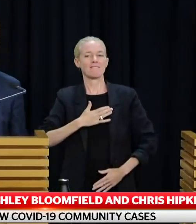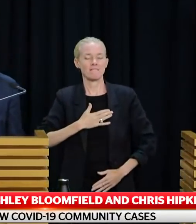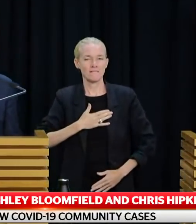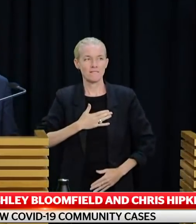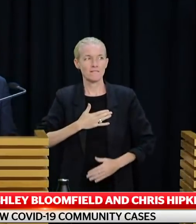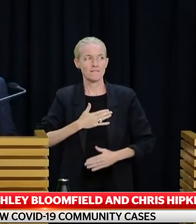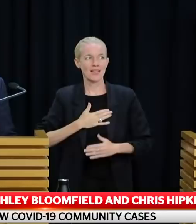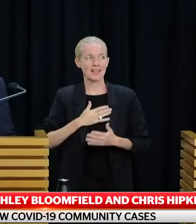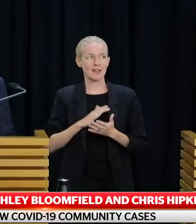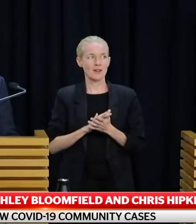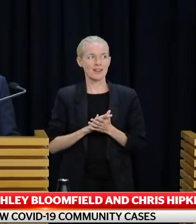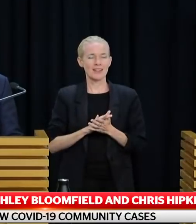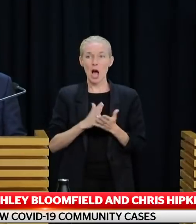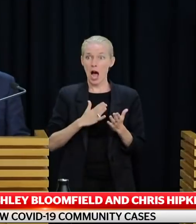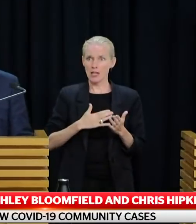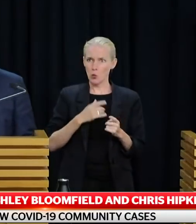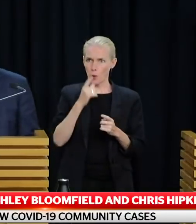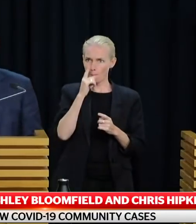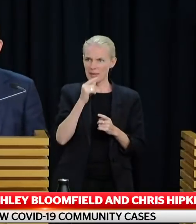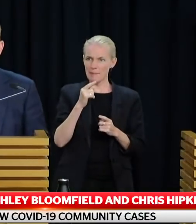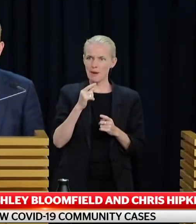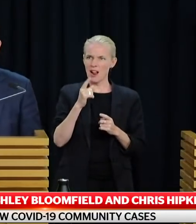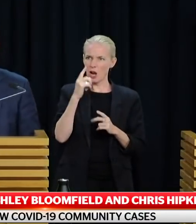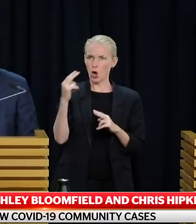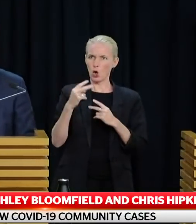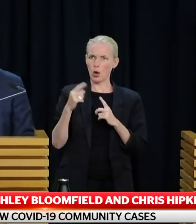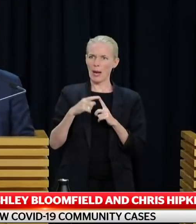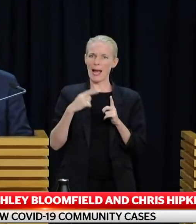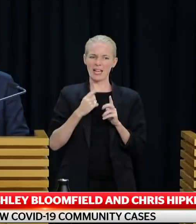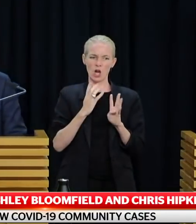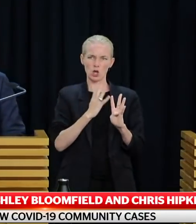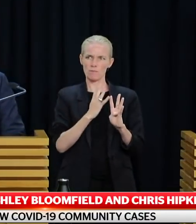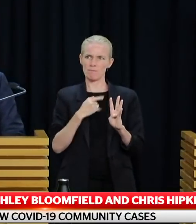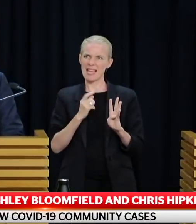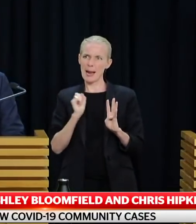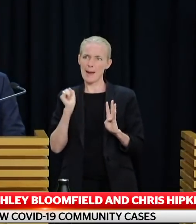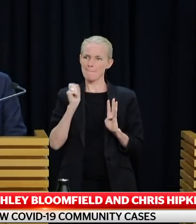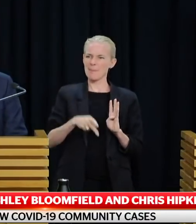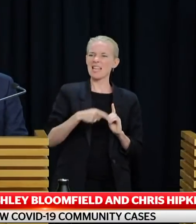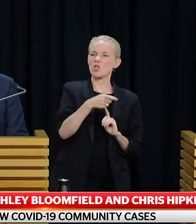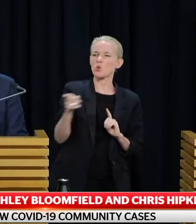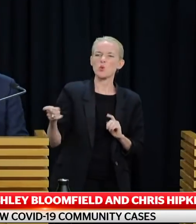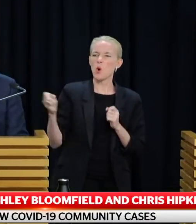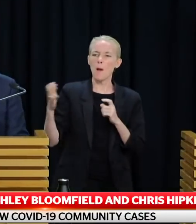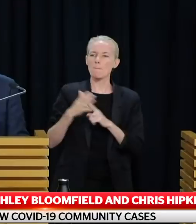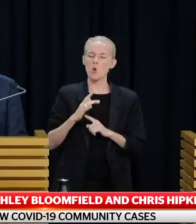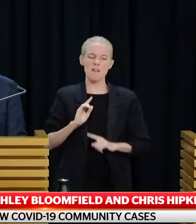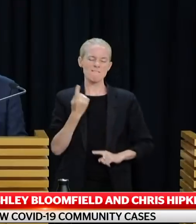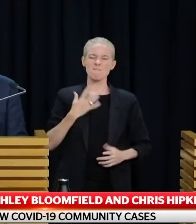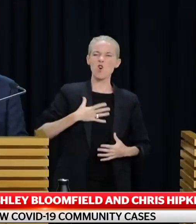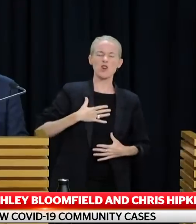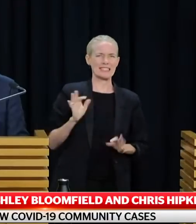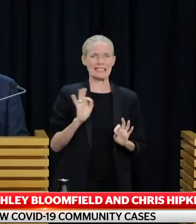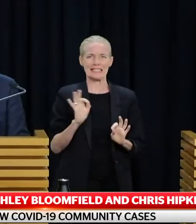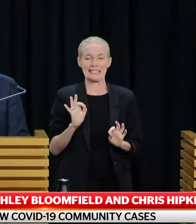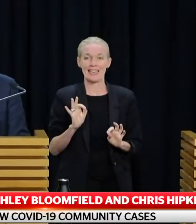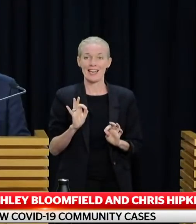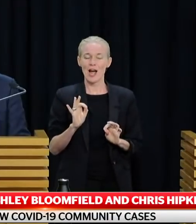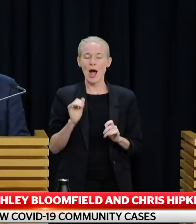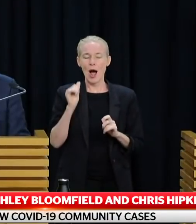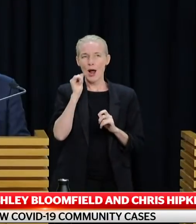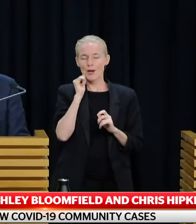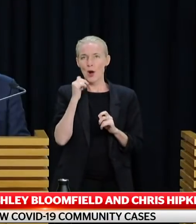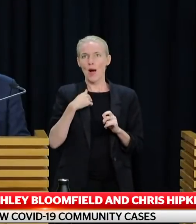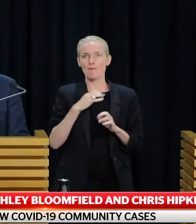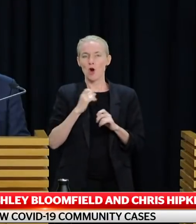very clear. I don't want to be seen as jumping the gun. I'm not specifically in a high-risk group, but I may be able to give you some more information about that in the next